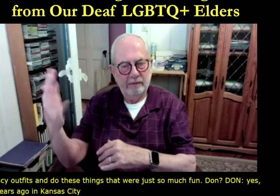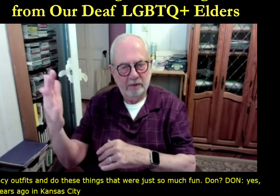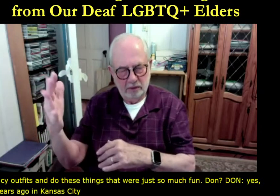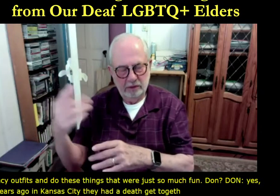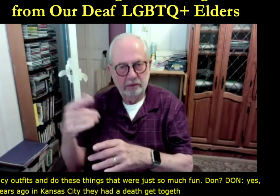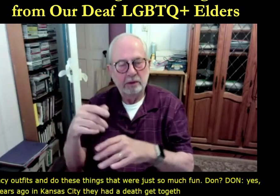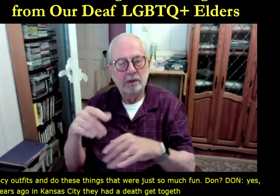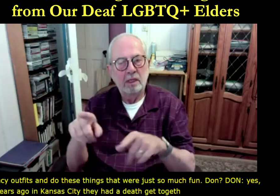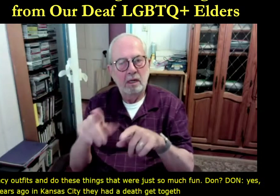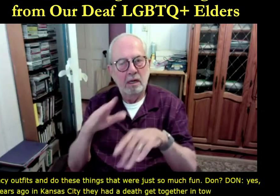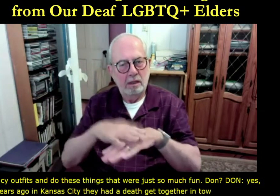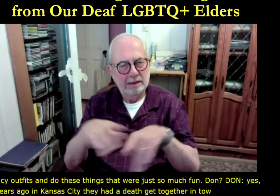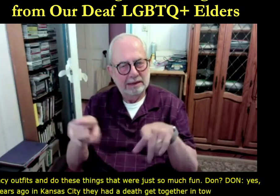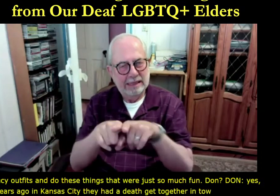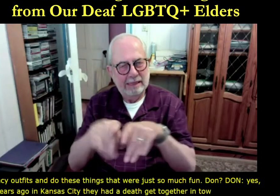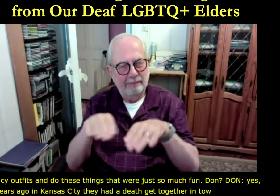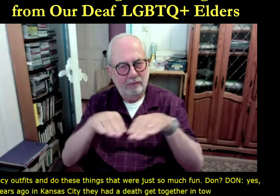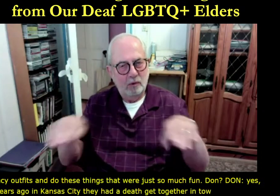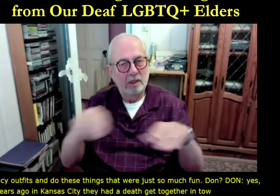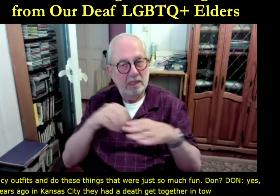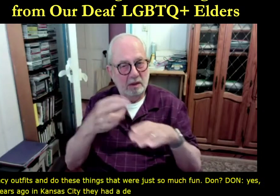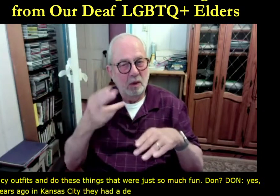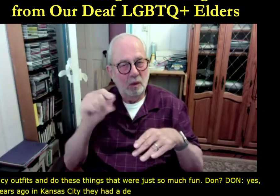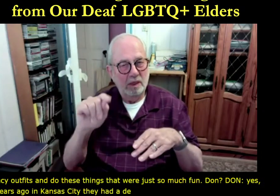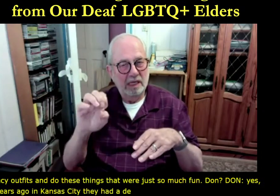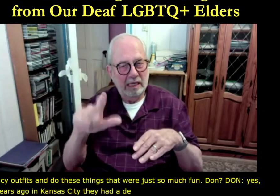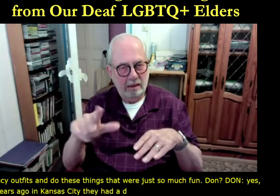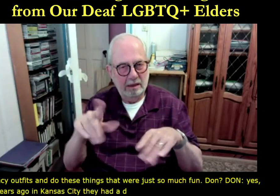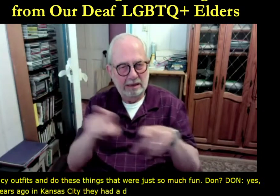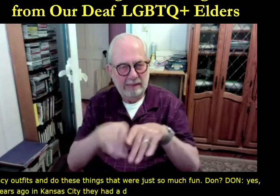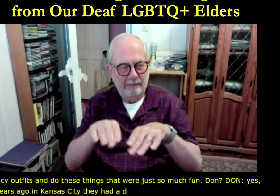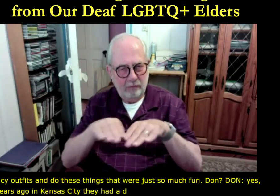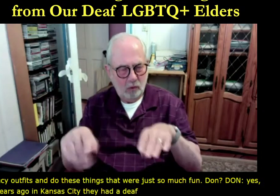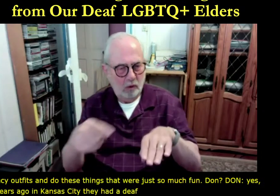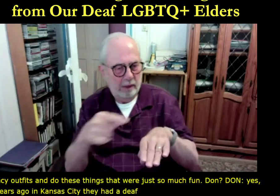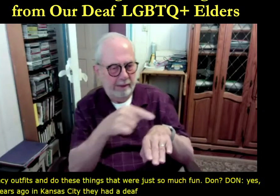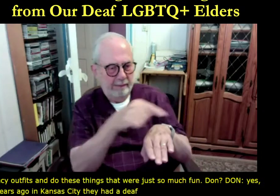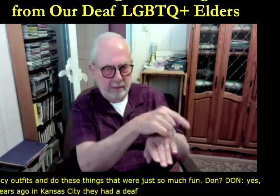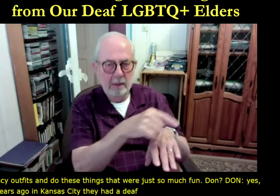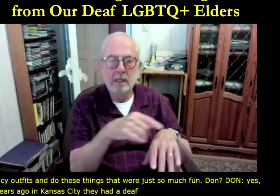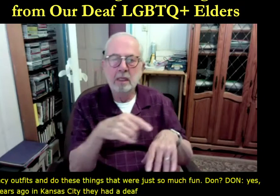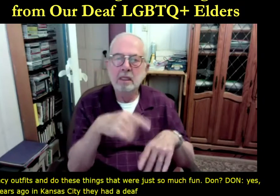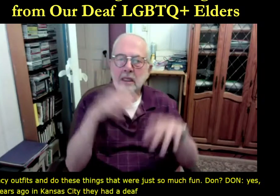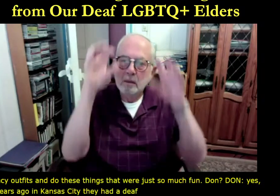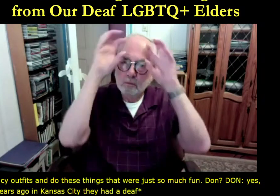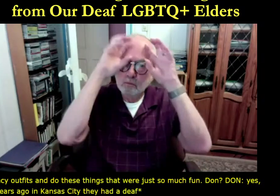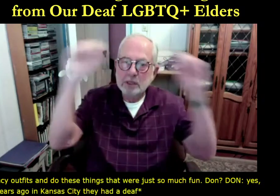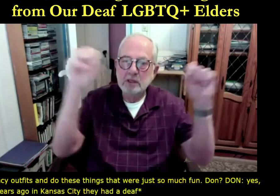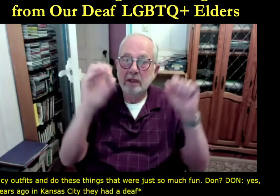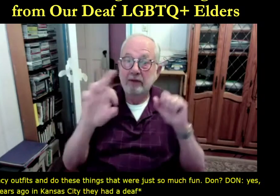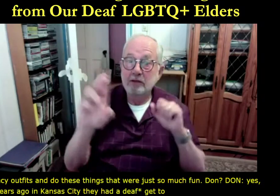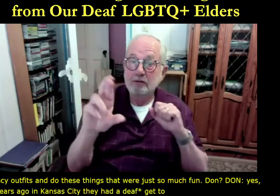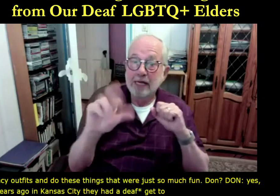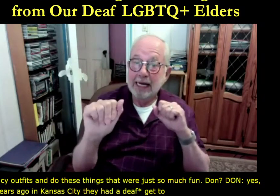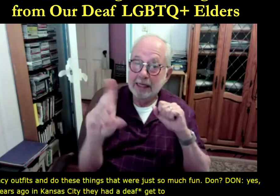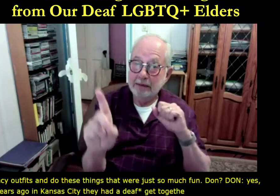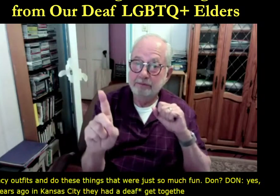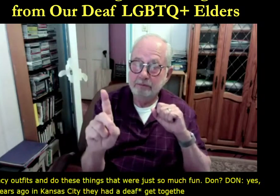dollars to get in at the door and it was on the same floor um and we had there was a president